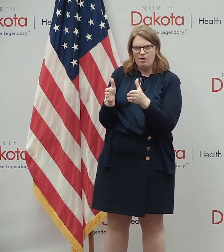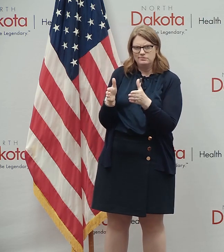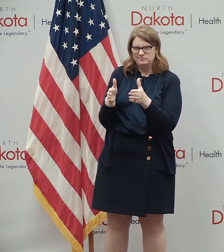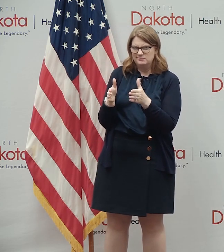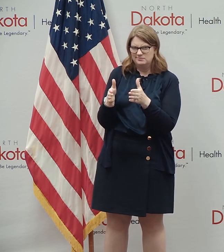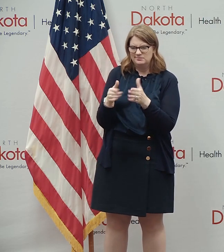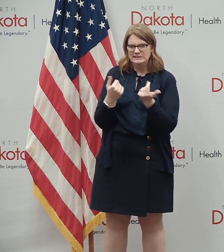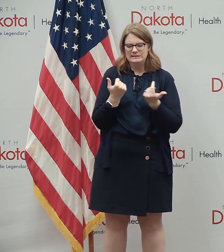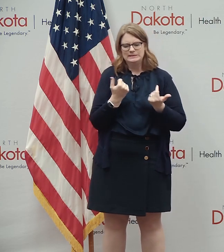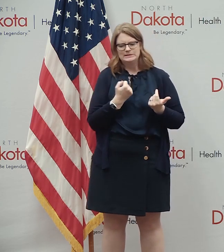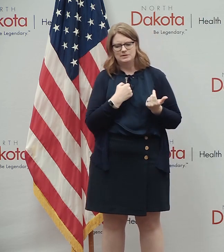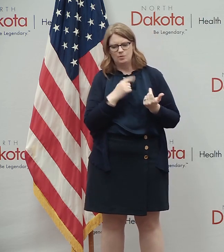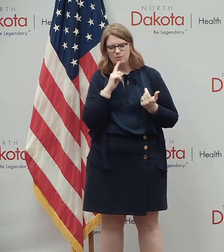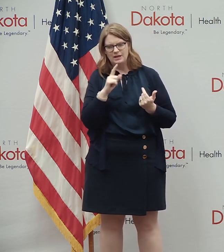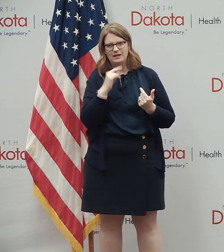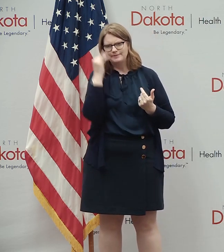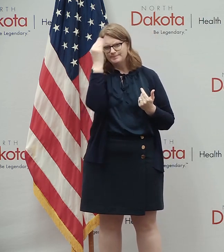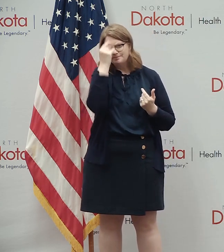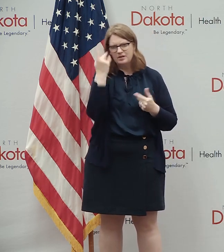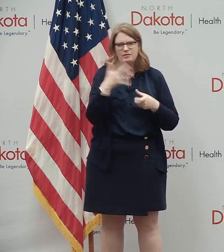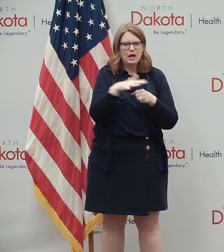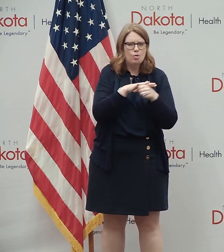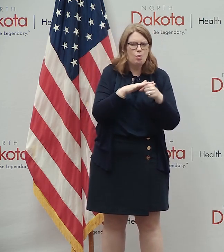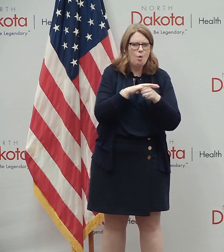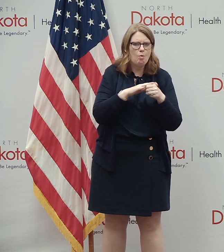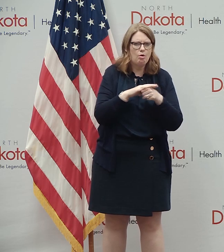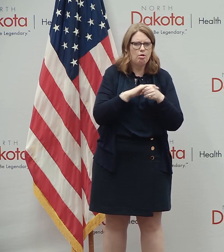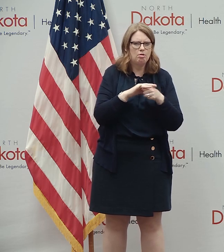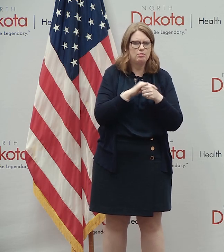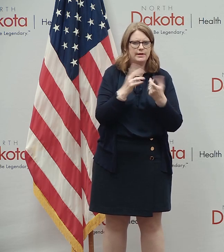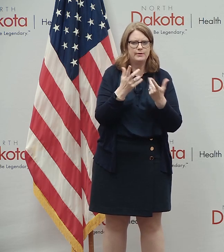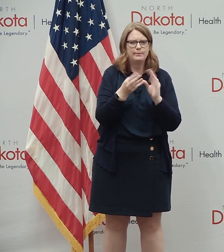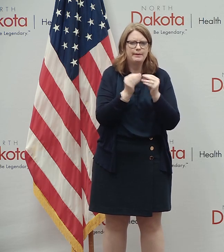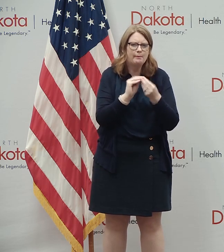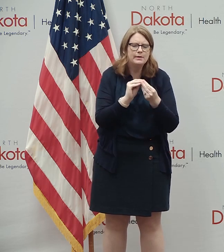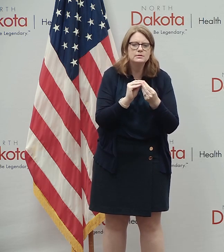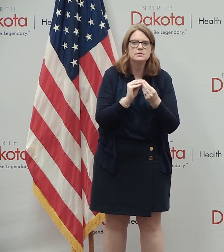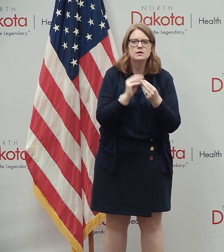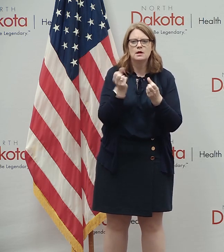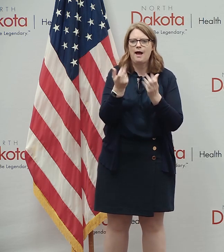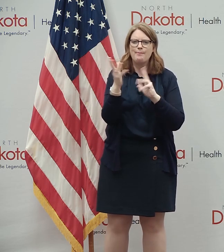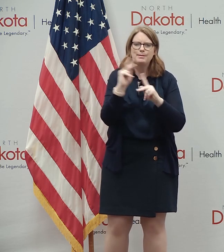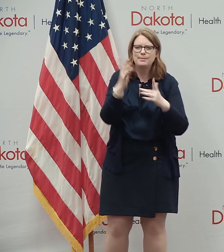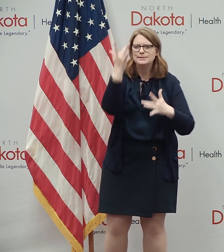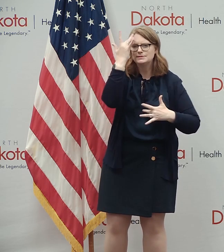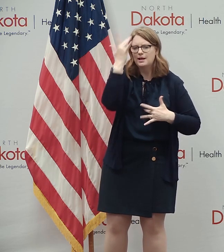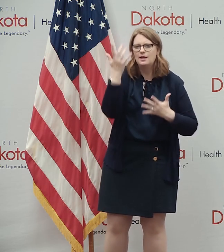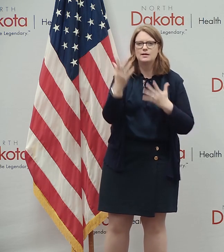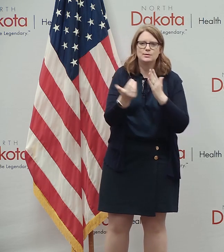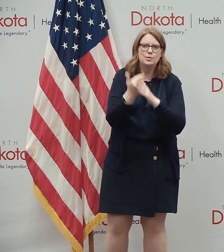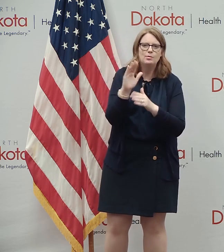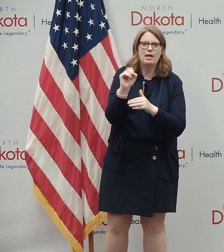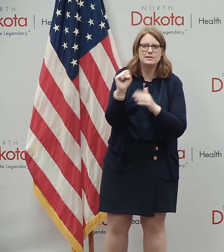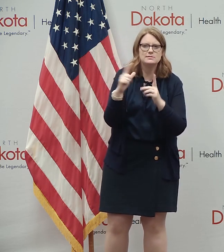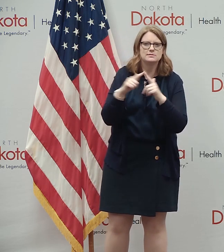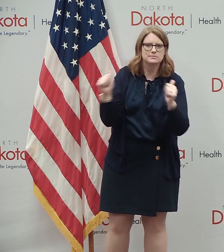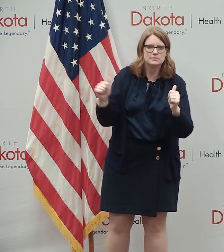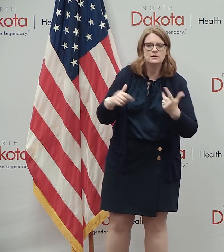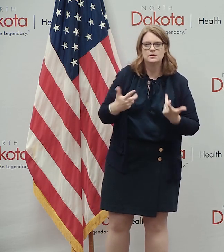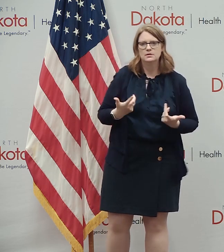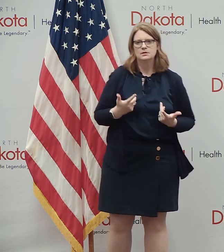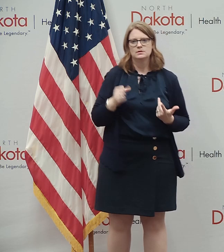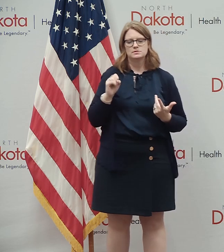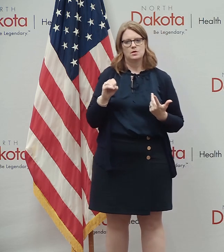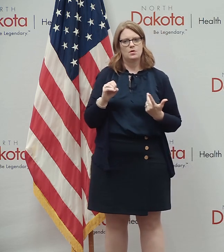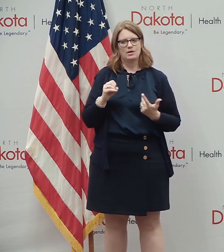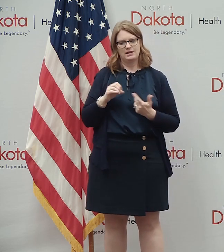taking into consideration local infection rates as well as the restrictions that the counties themselves may have put on our